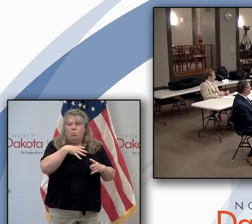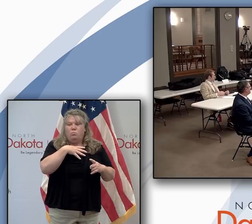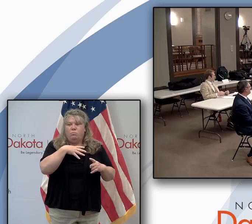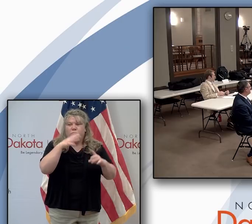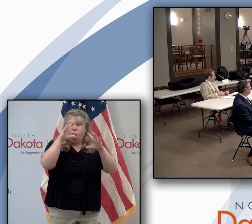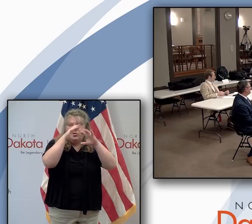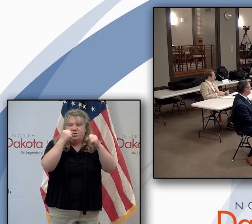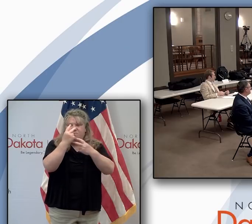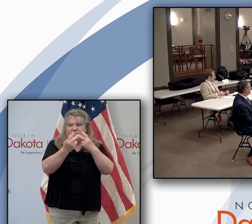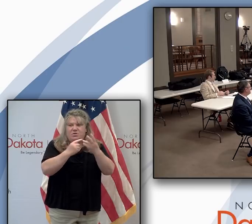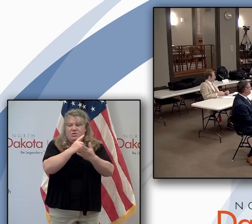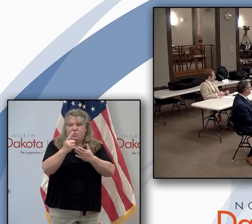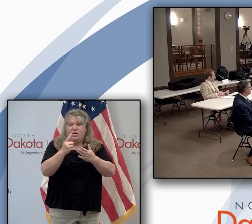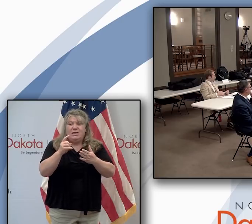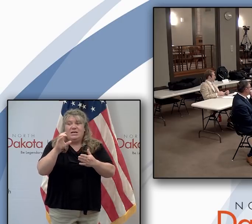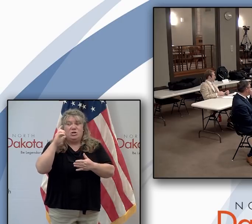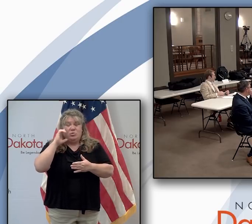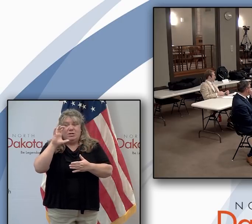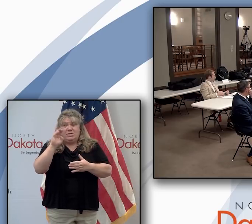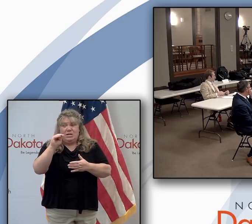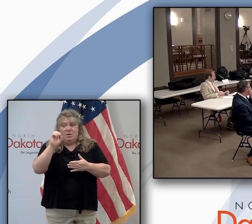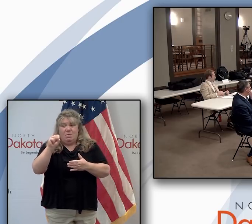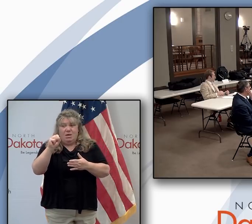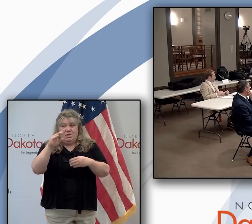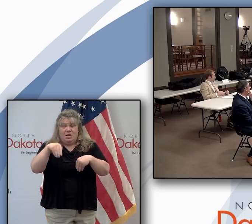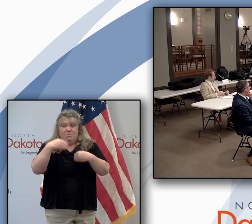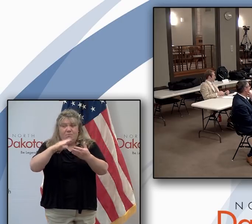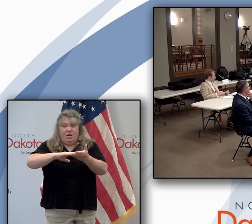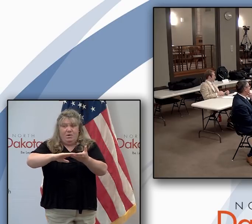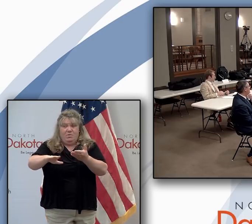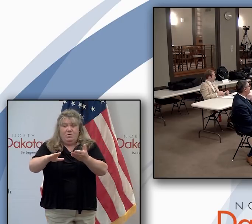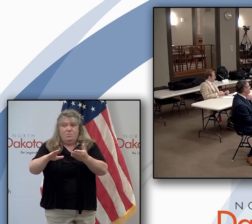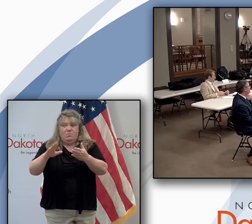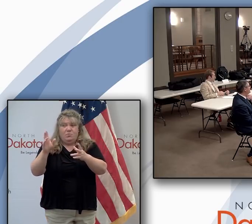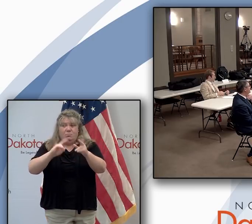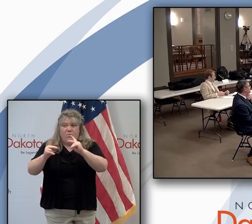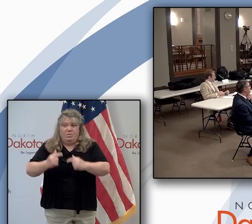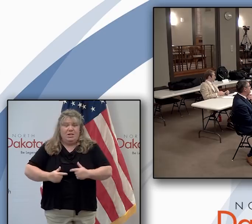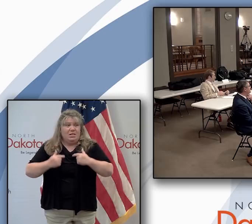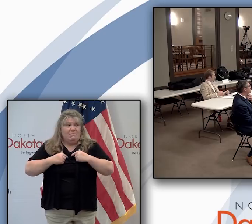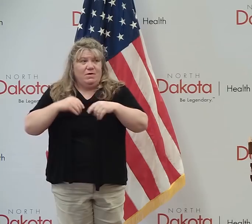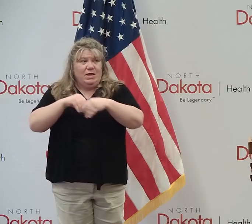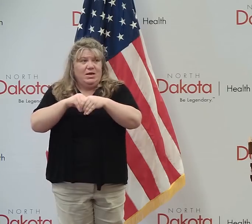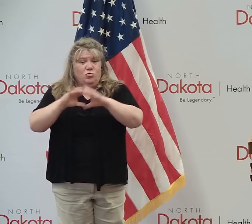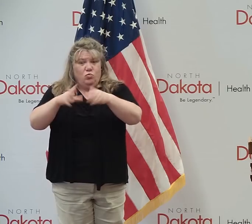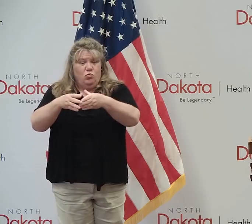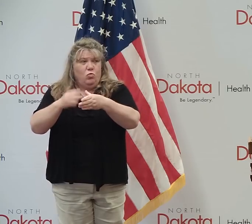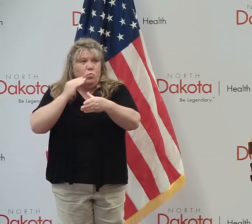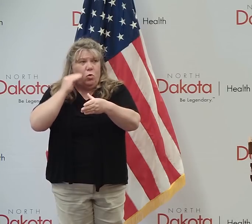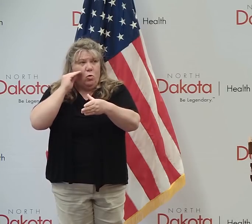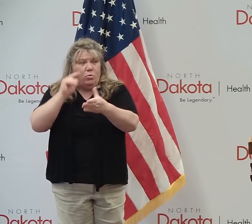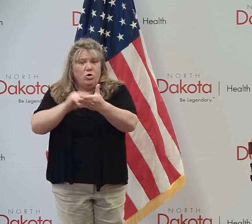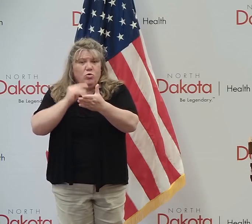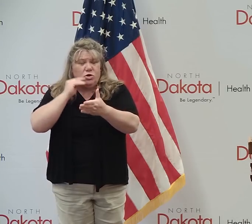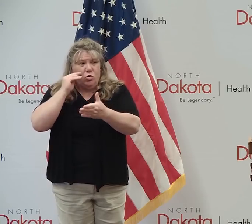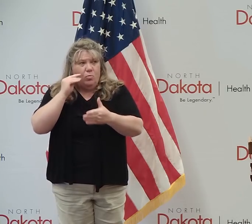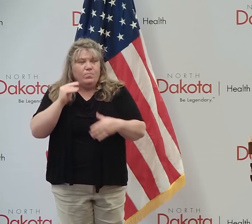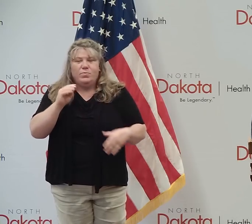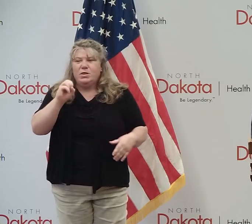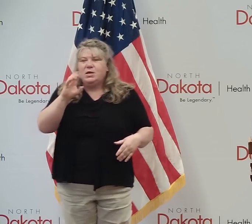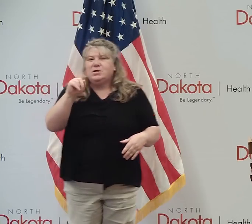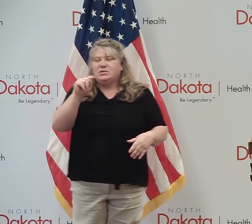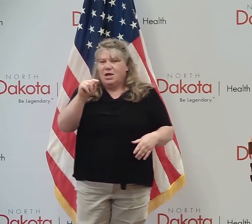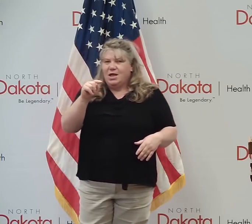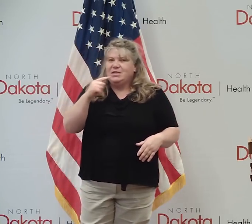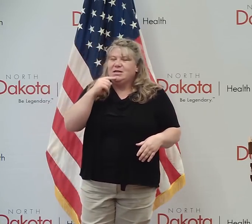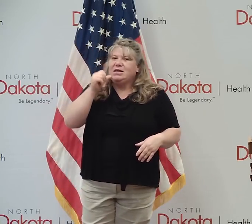from CMS to allow for better access to families at congregate care facilities? So question from Scott. Yes, we had a